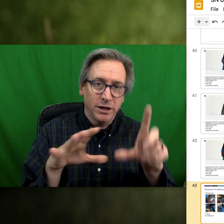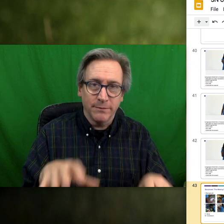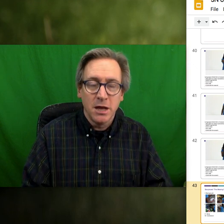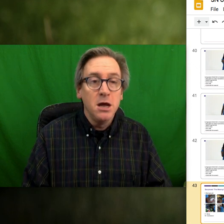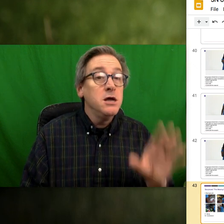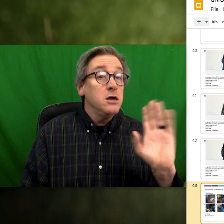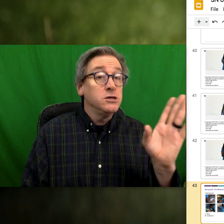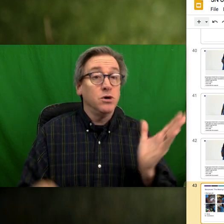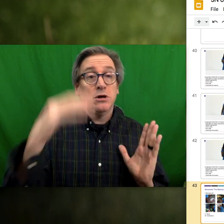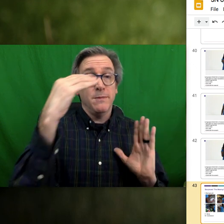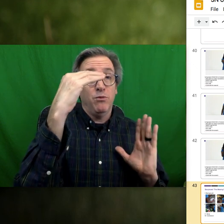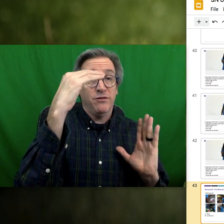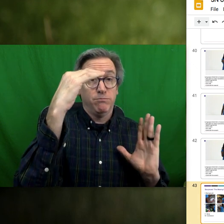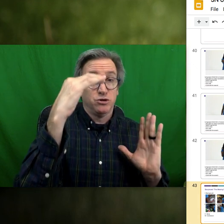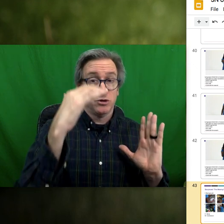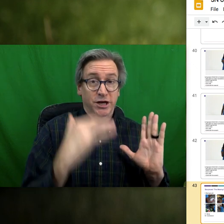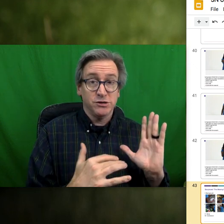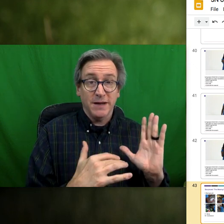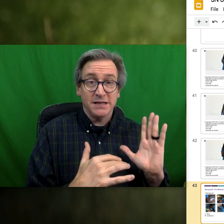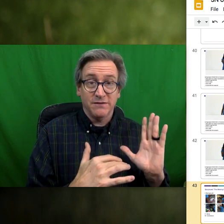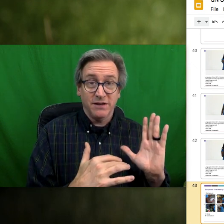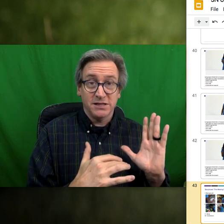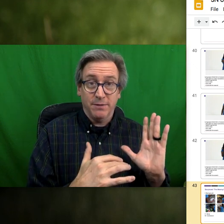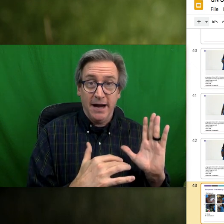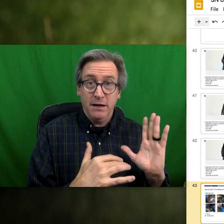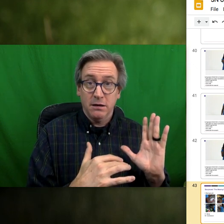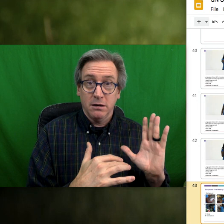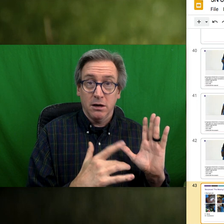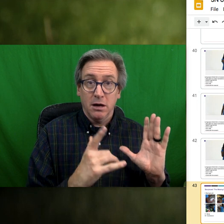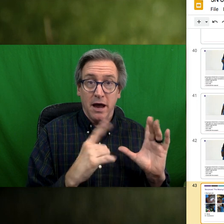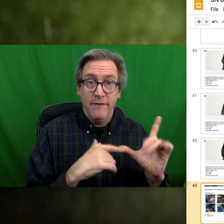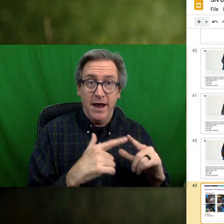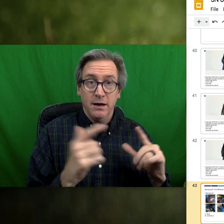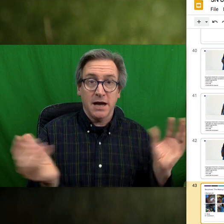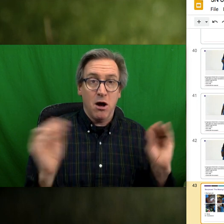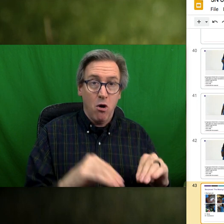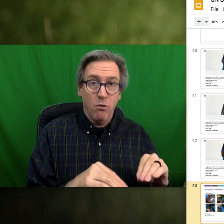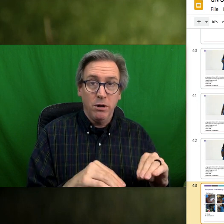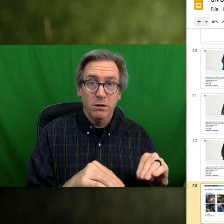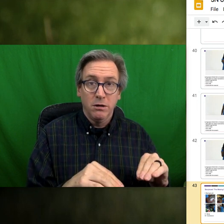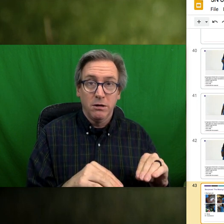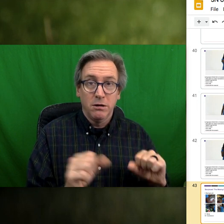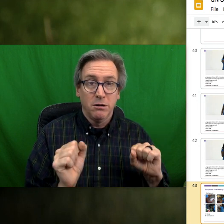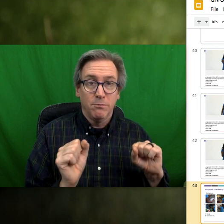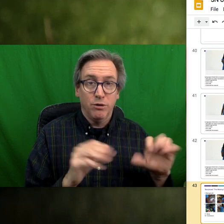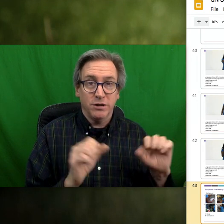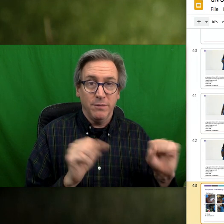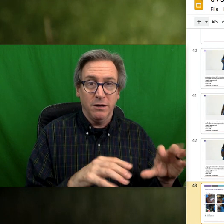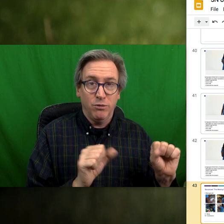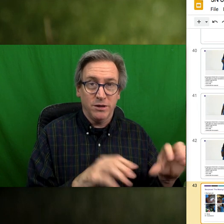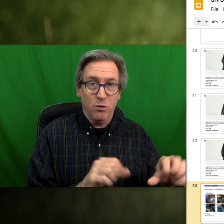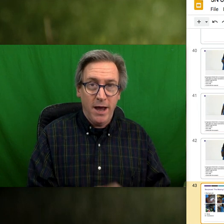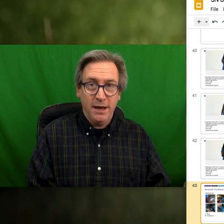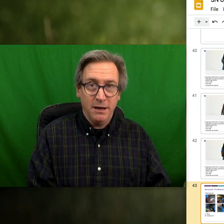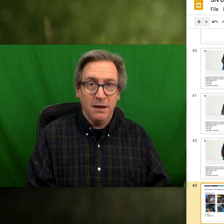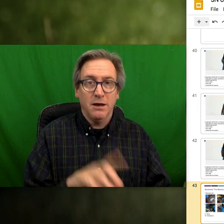can look at them. So come up with, here's my list of things to buy. And then got home,